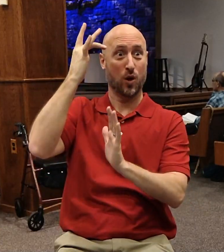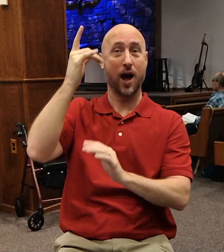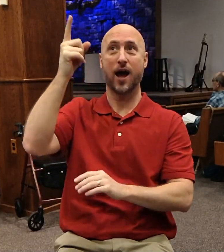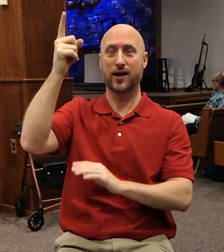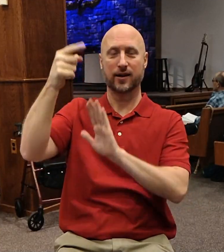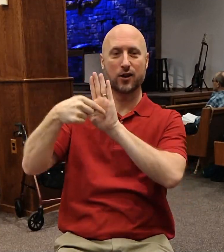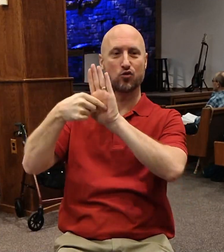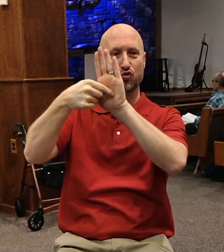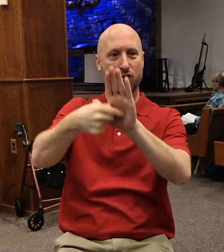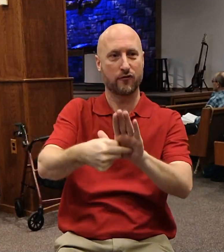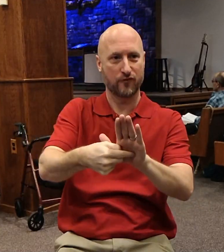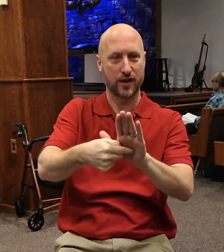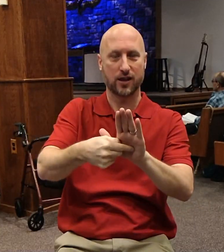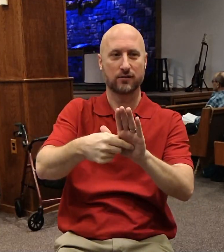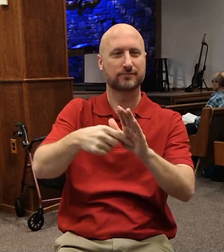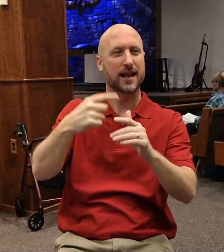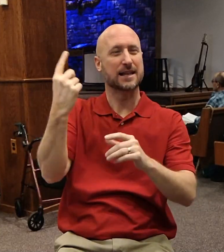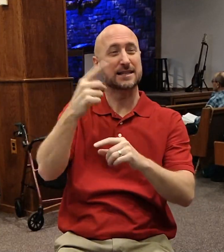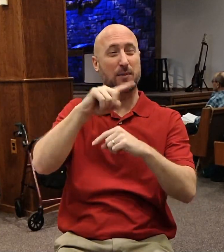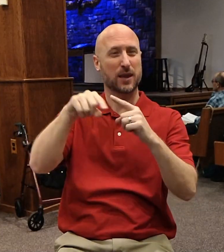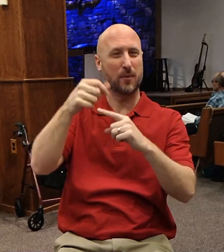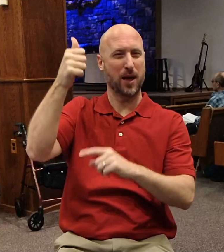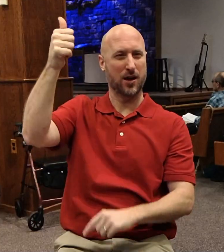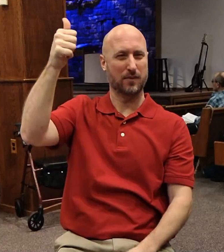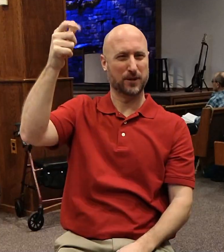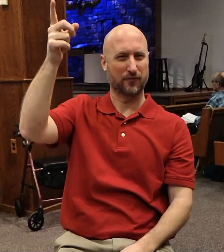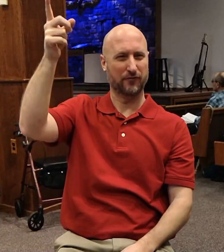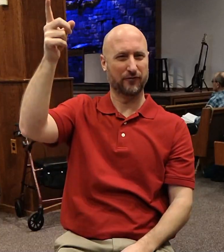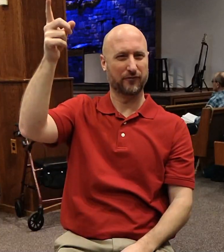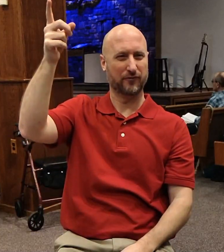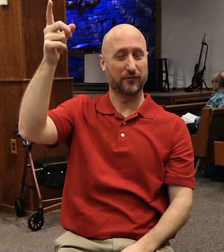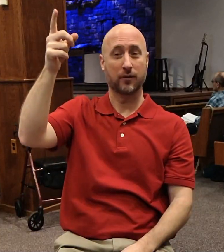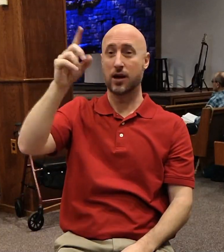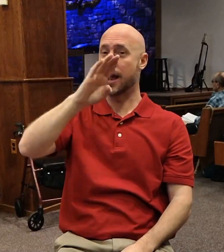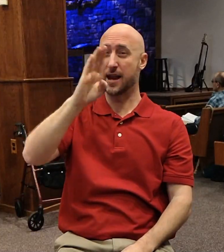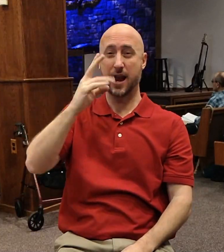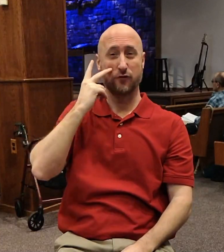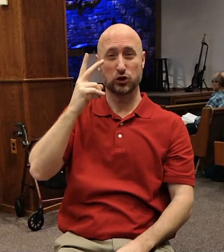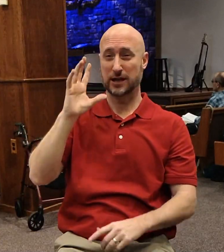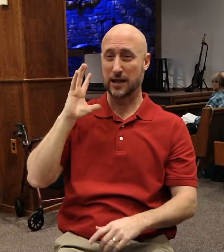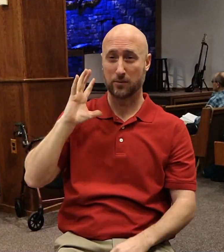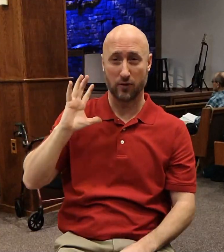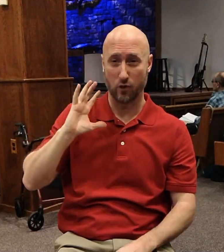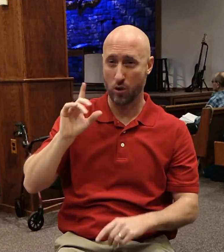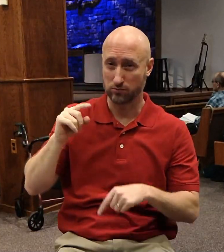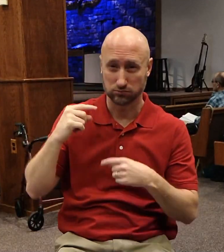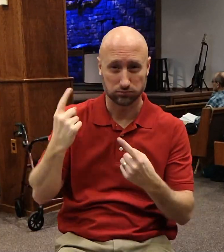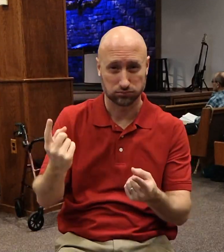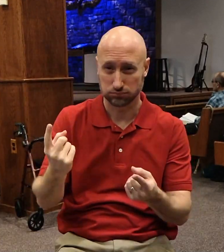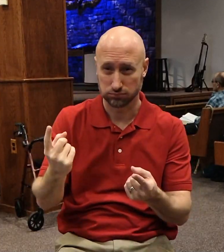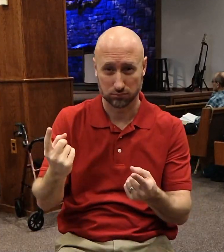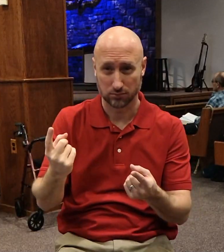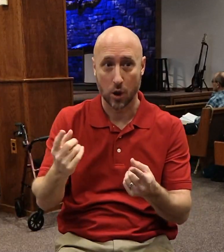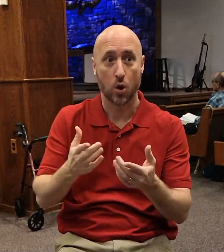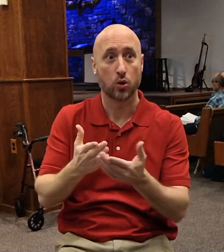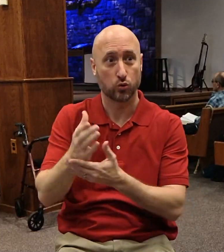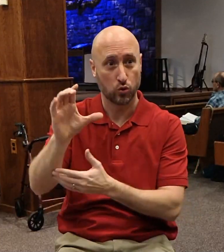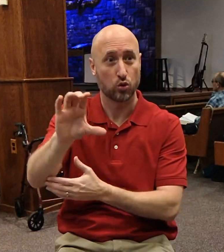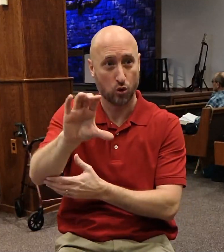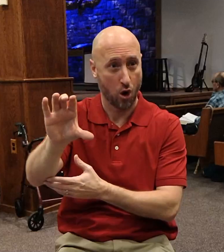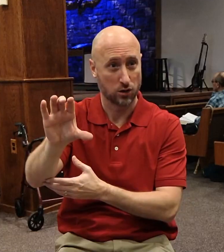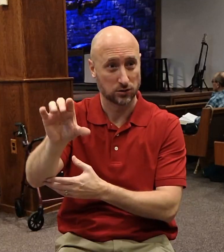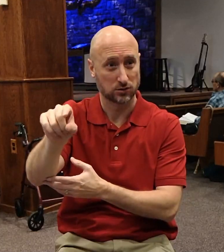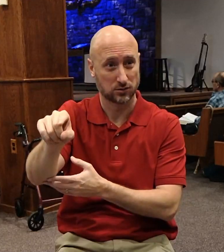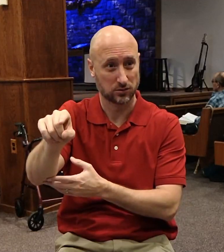something of himself that had never been seen before through the cross in time or